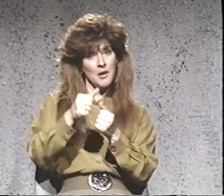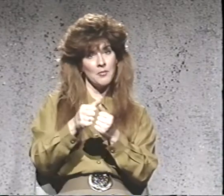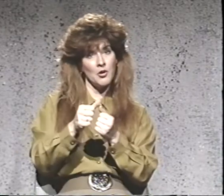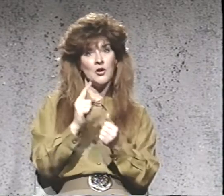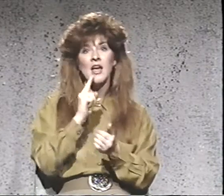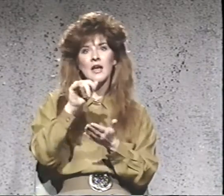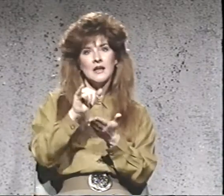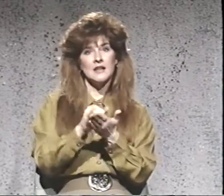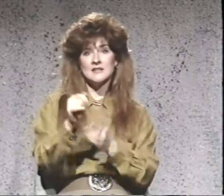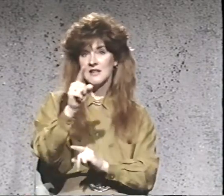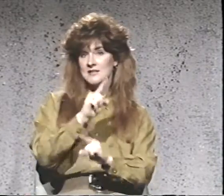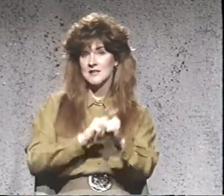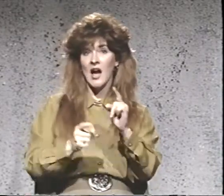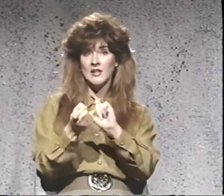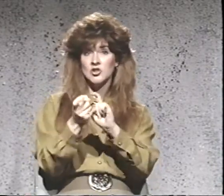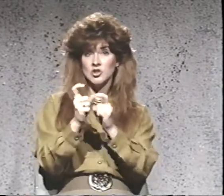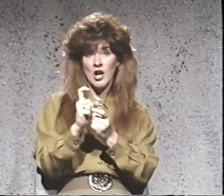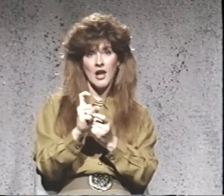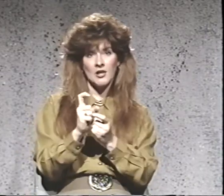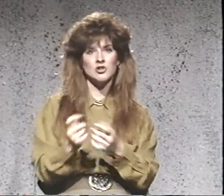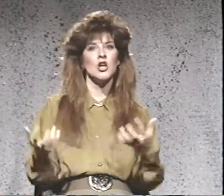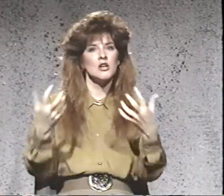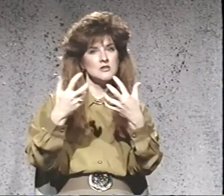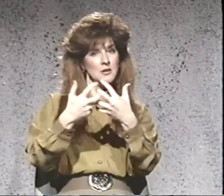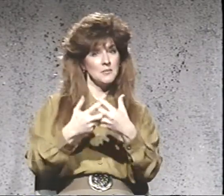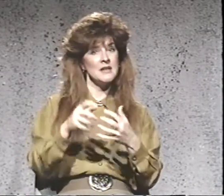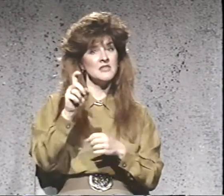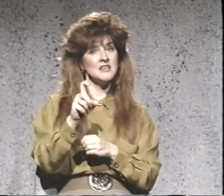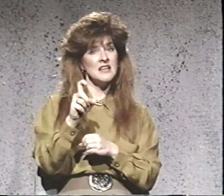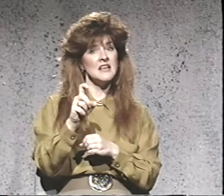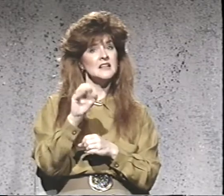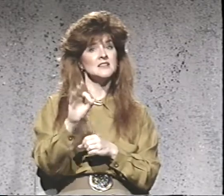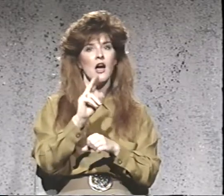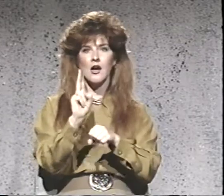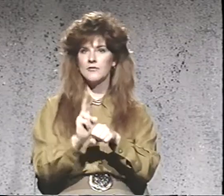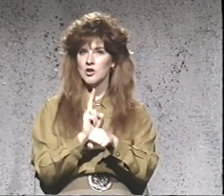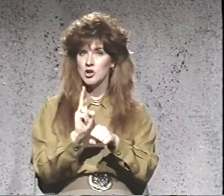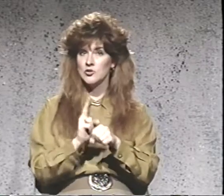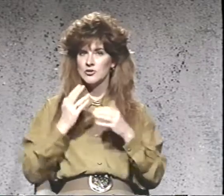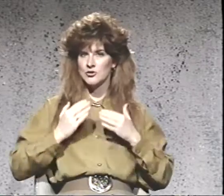remember is that signs change to meet the needs of the users.